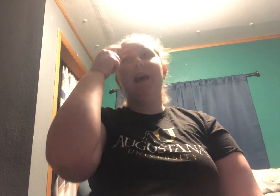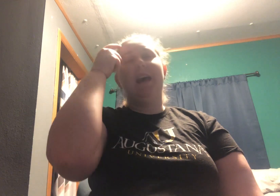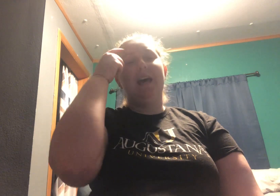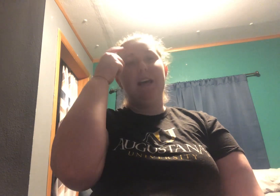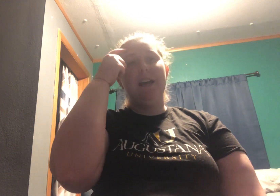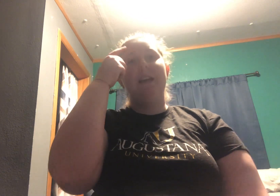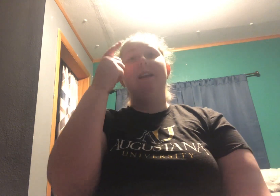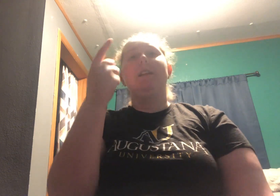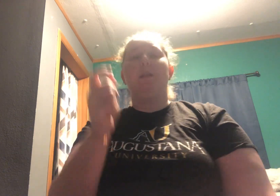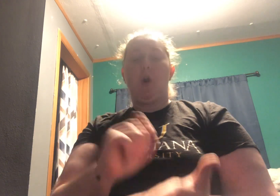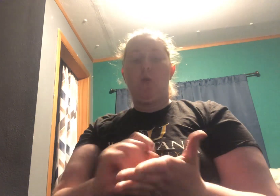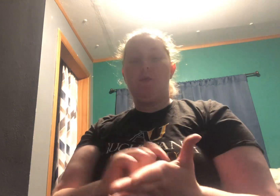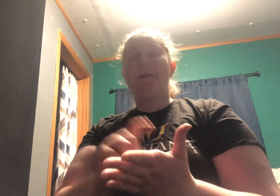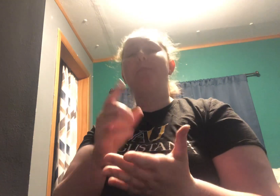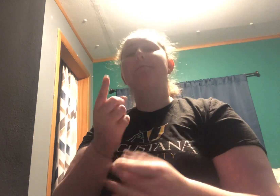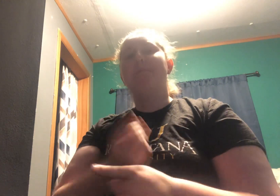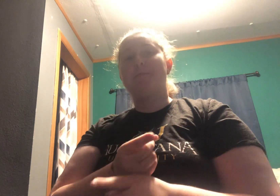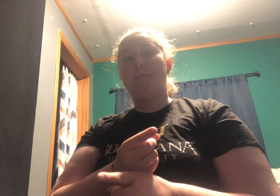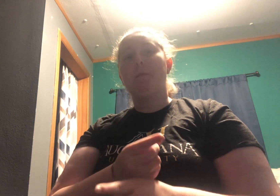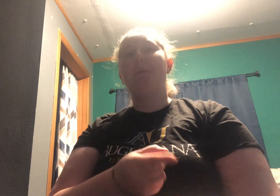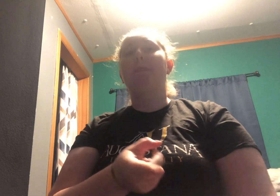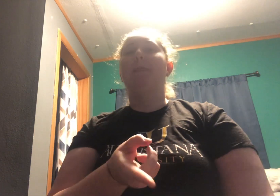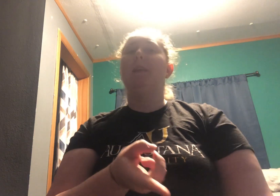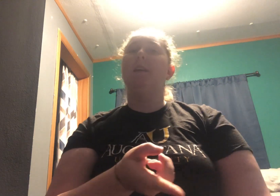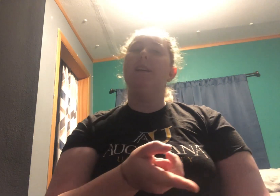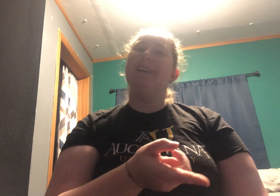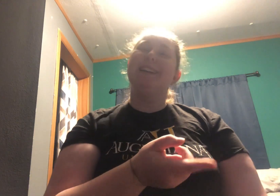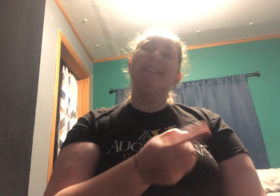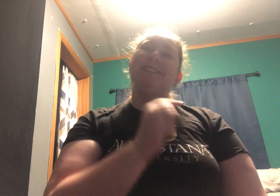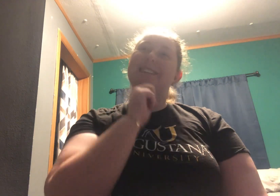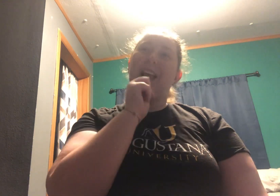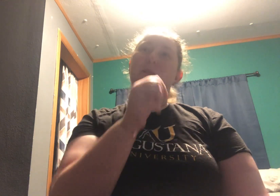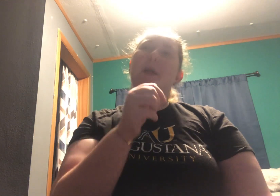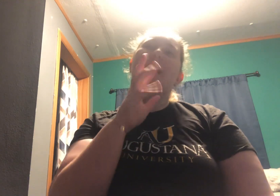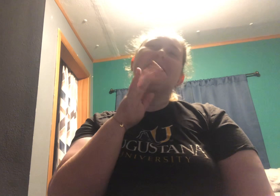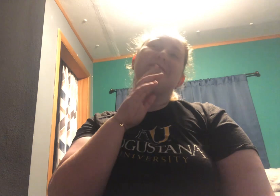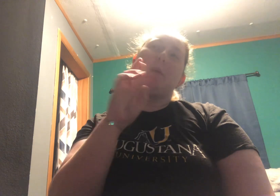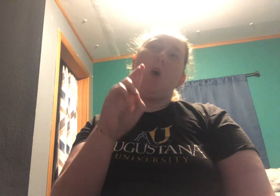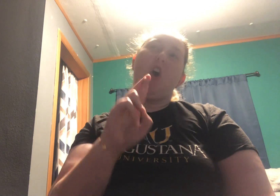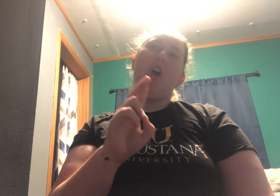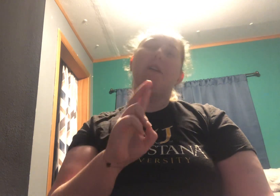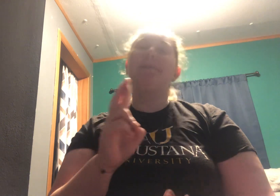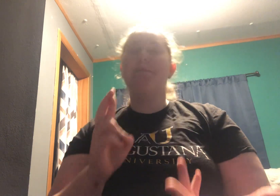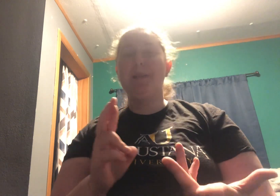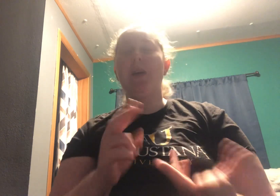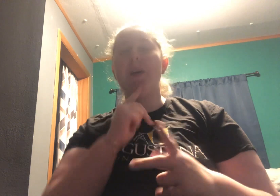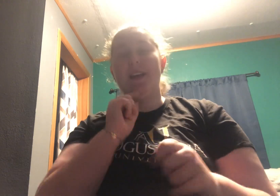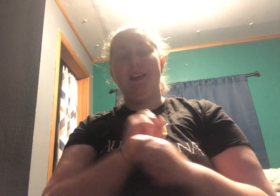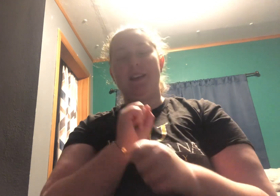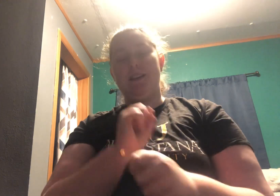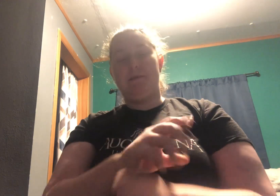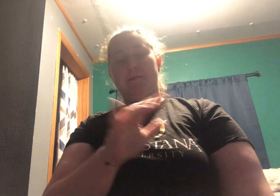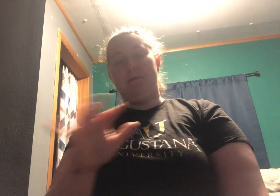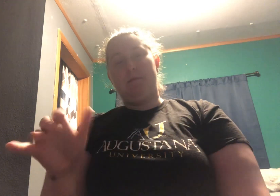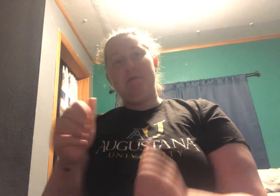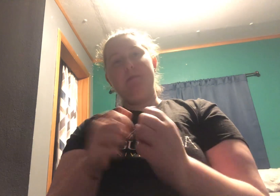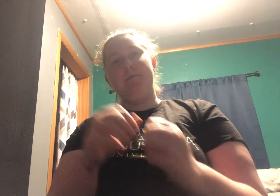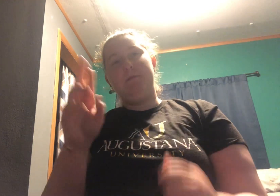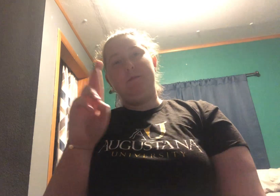R, there's an R there. That's a hard. I probably would have gotten this this word wrong if I took the